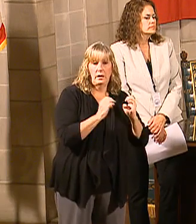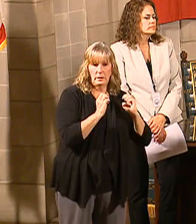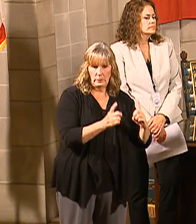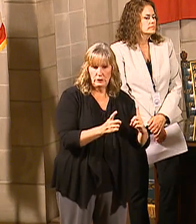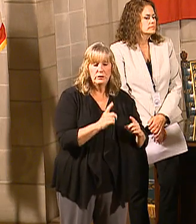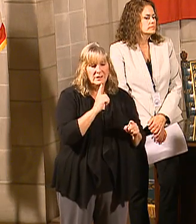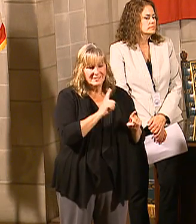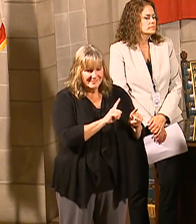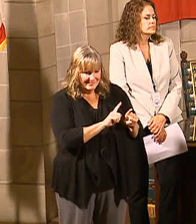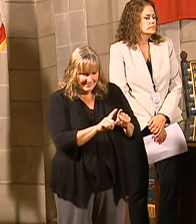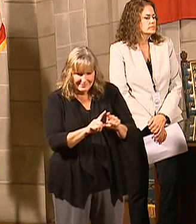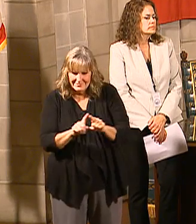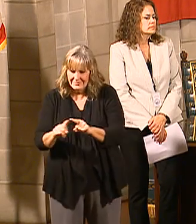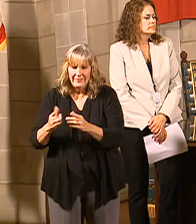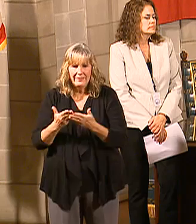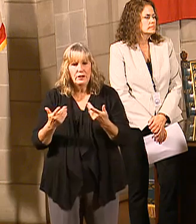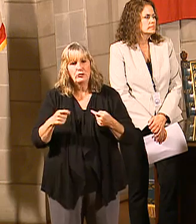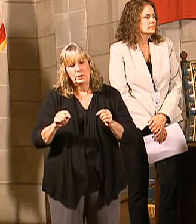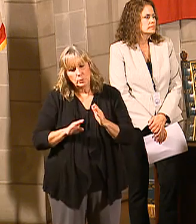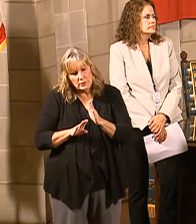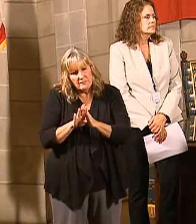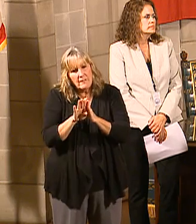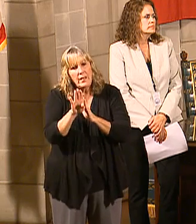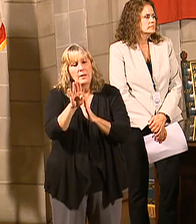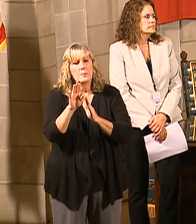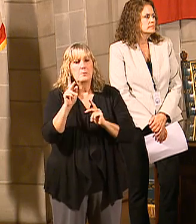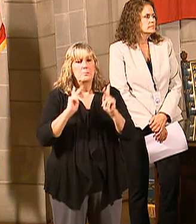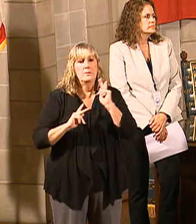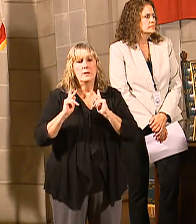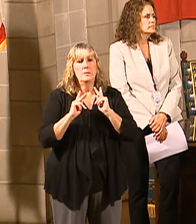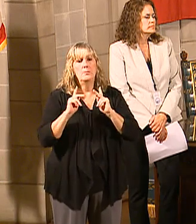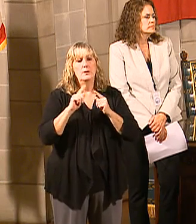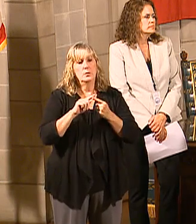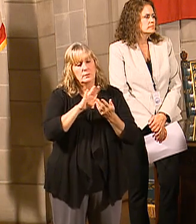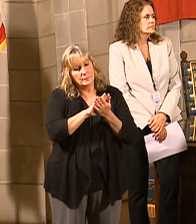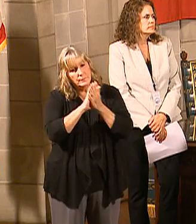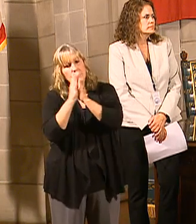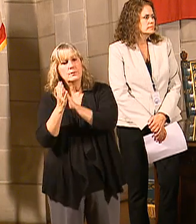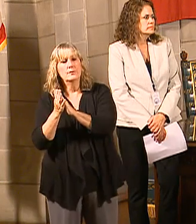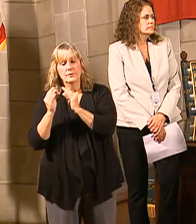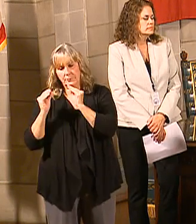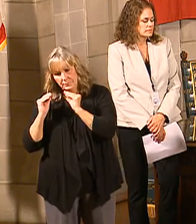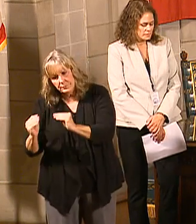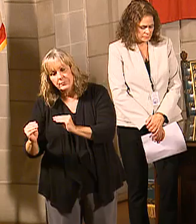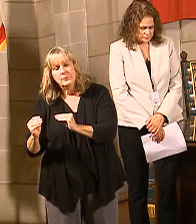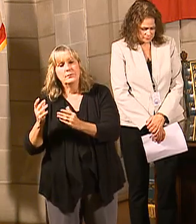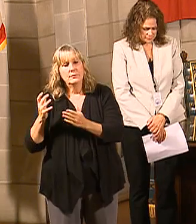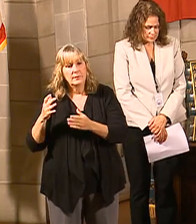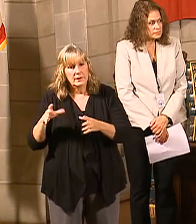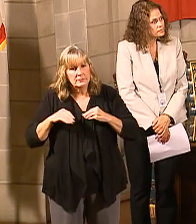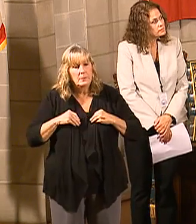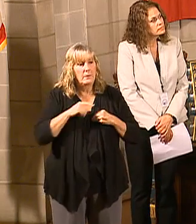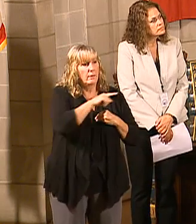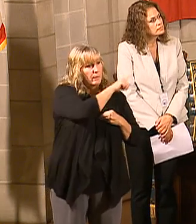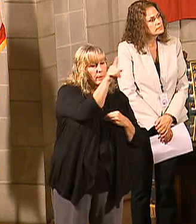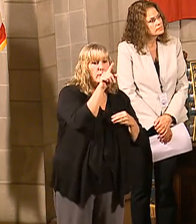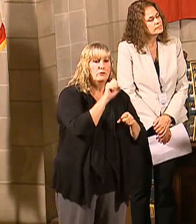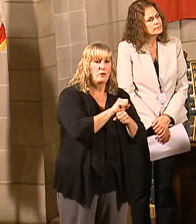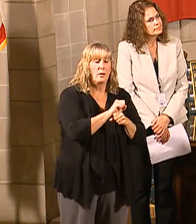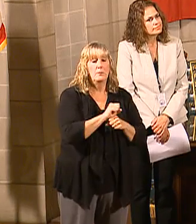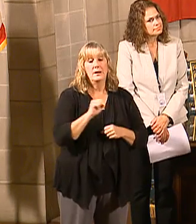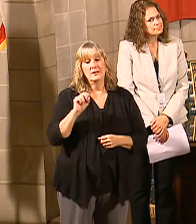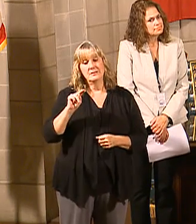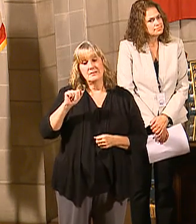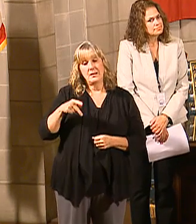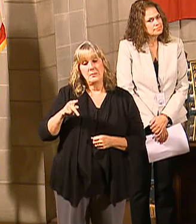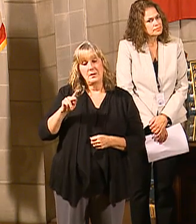things we're doing to try and develop the talent here in our state to be able to get people that education so they can take those jobs. And SNAP Next Step is one of